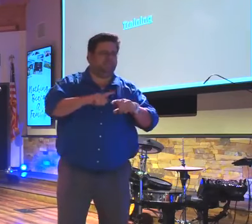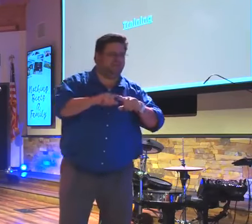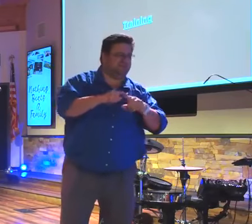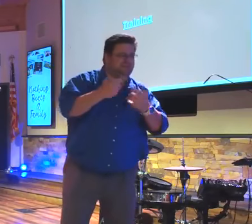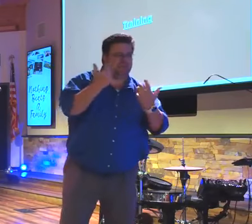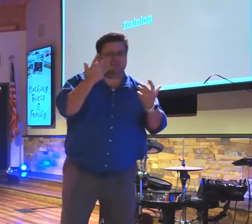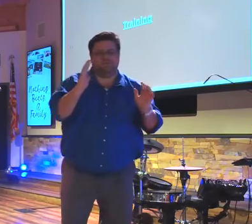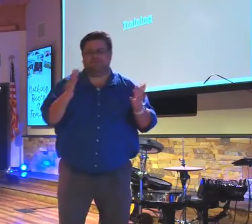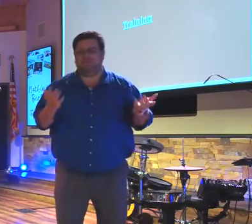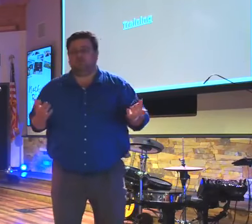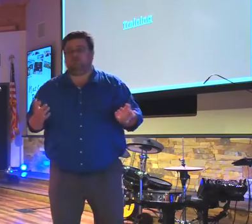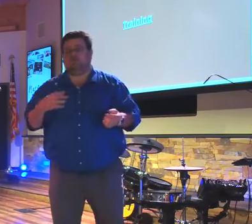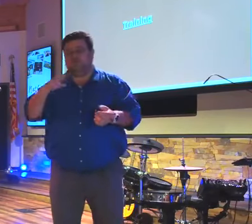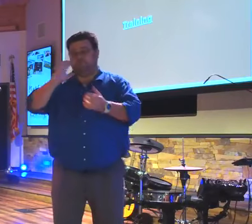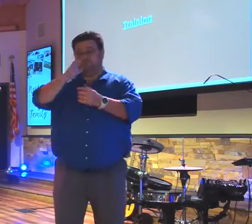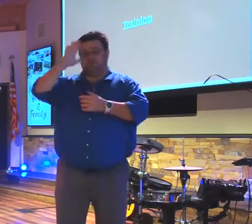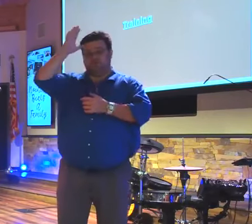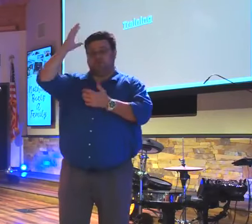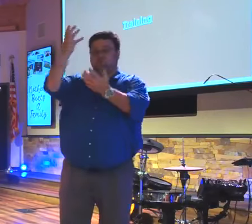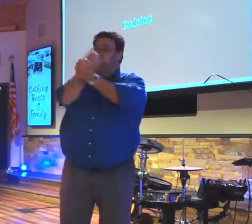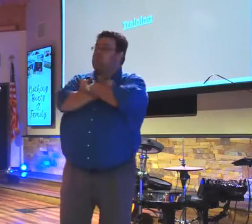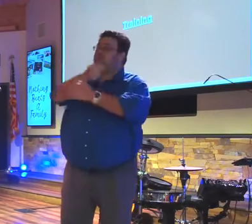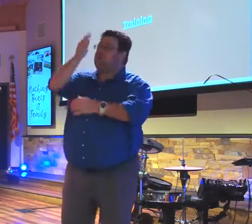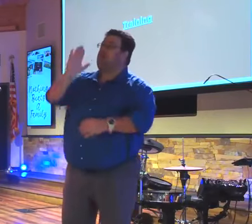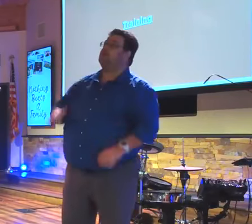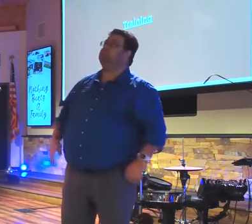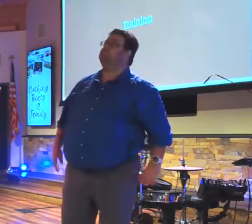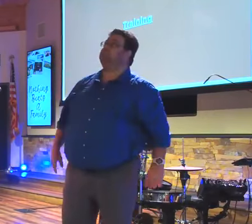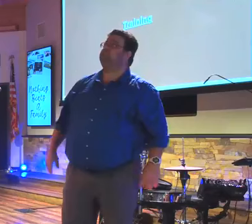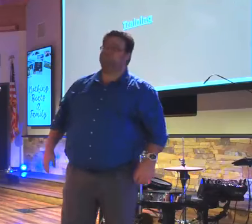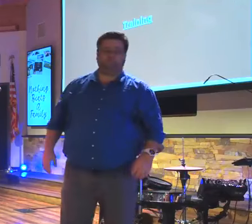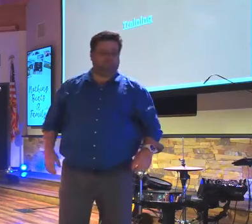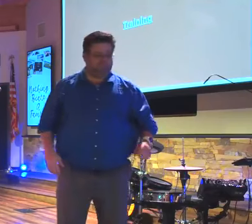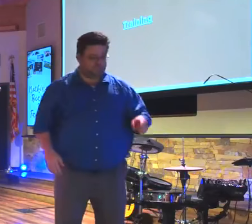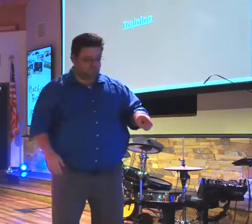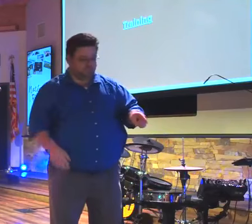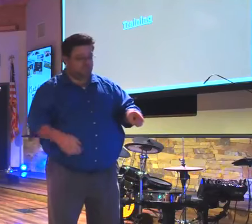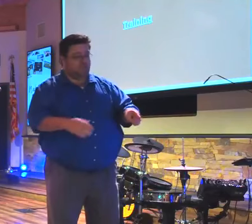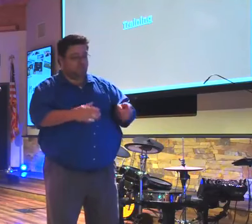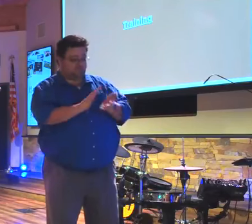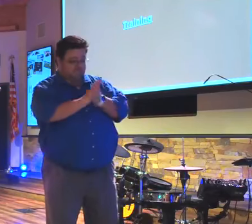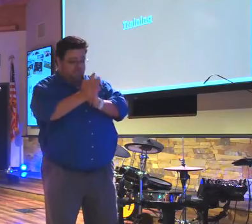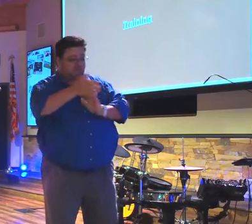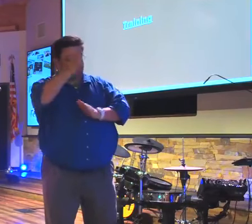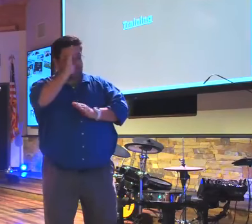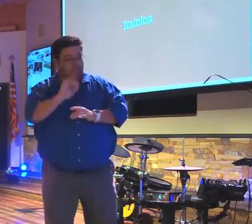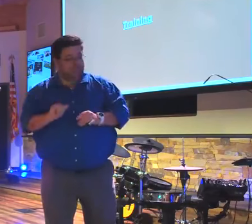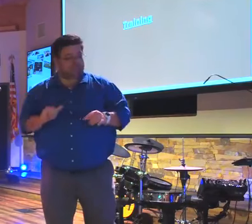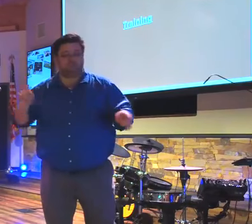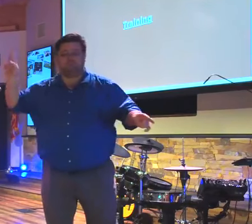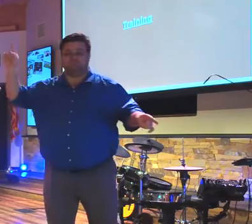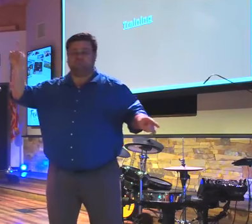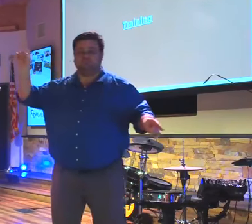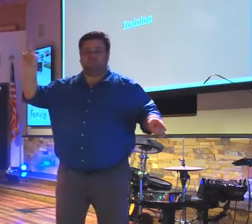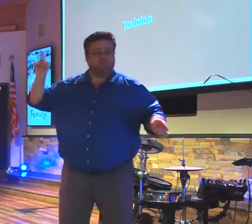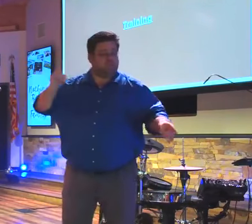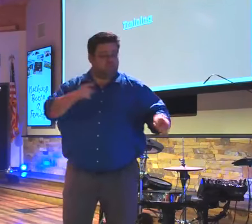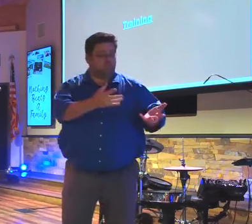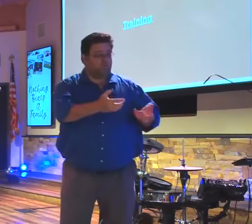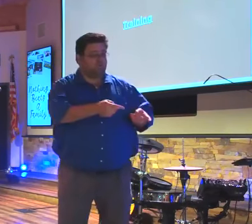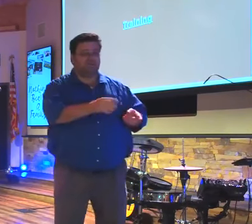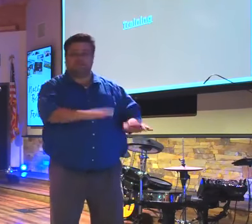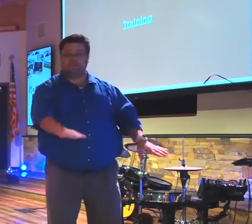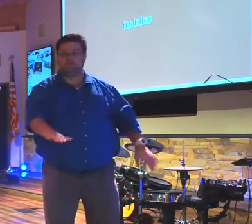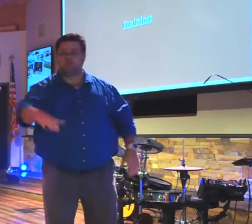if we are parents that love the Lord, then we would want our children to be godly, right? We want them to love Jesus. We want our kids